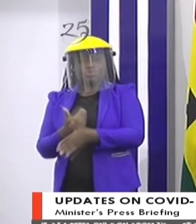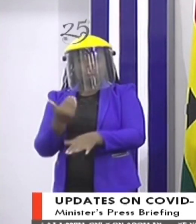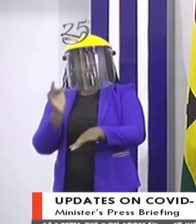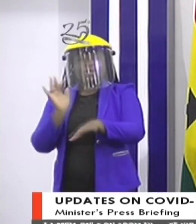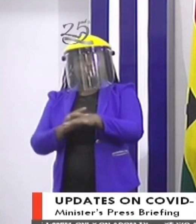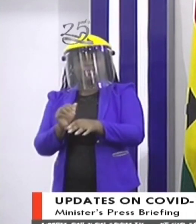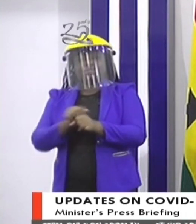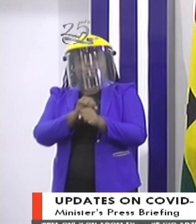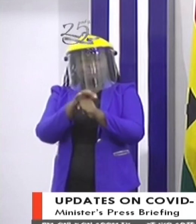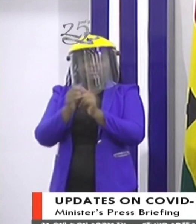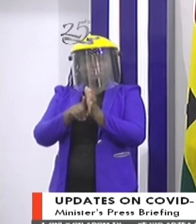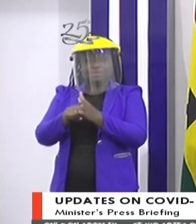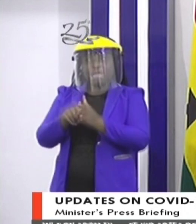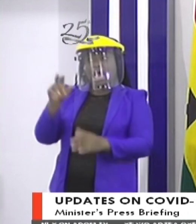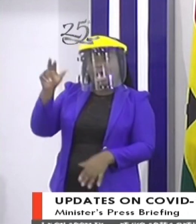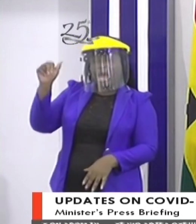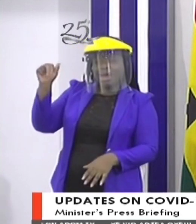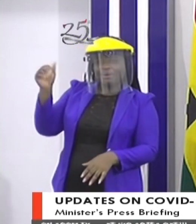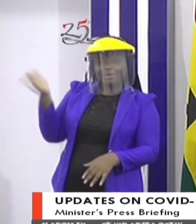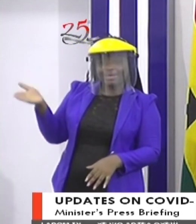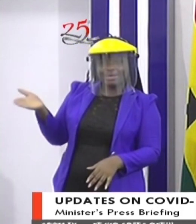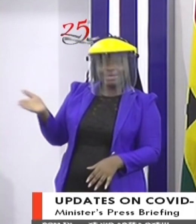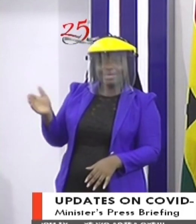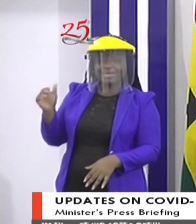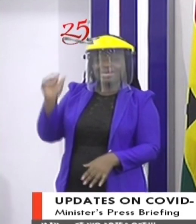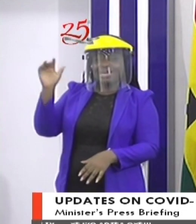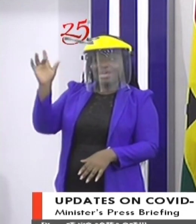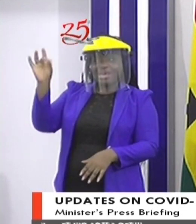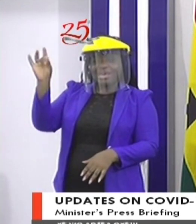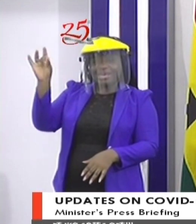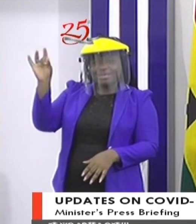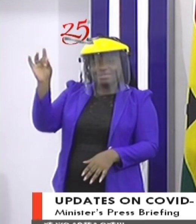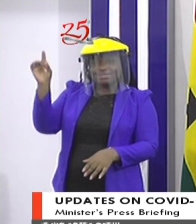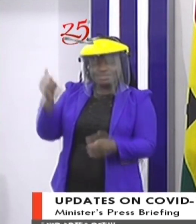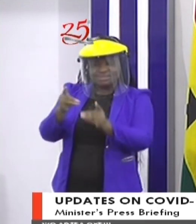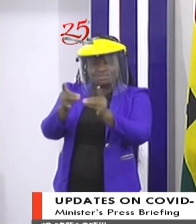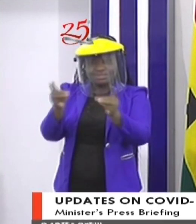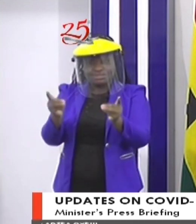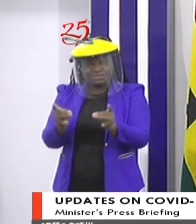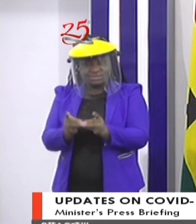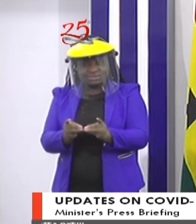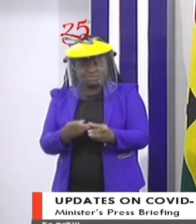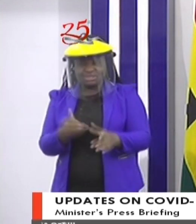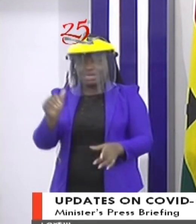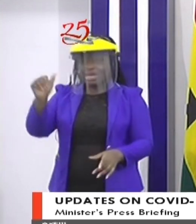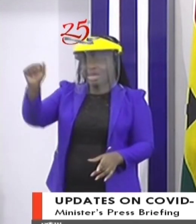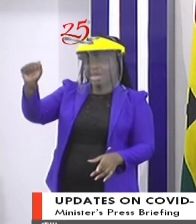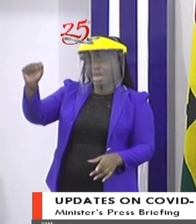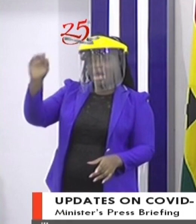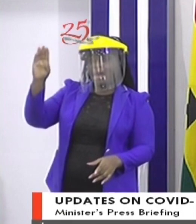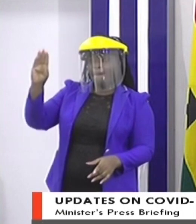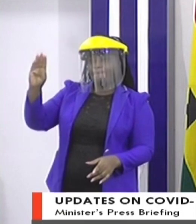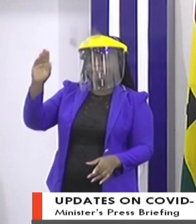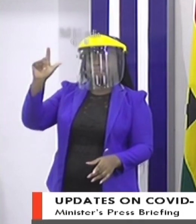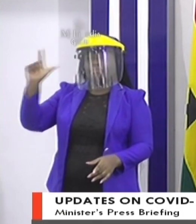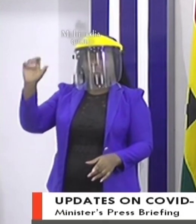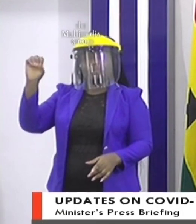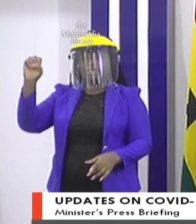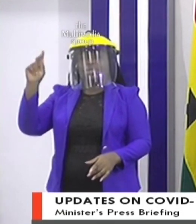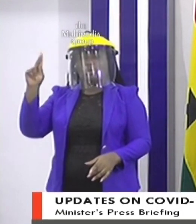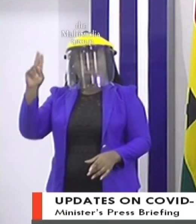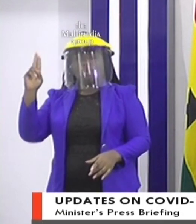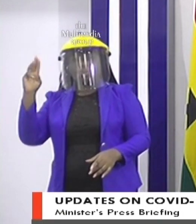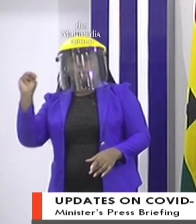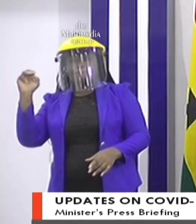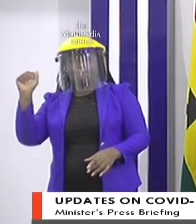reported. In Greater Accra region, 18 districts, and then these are Ablekuma. Mostly we are mentioning the districts